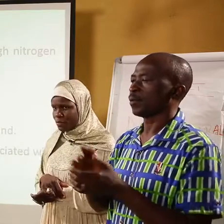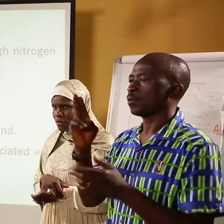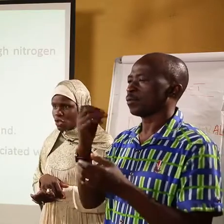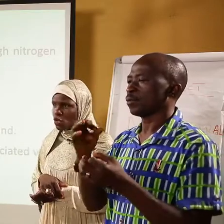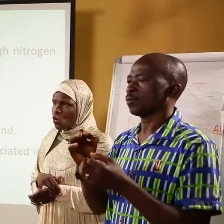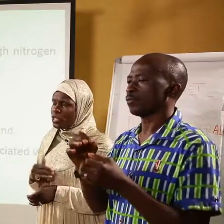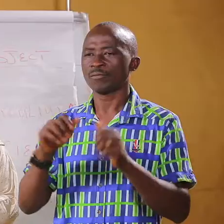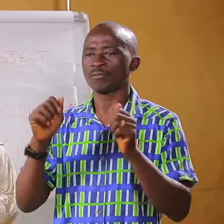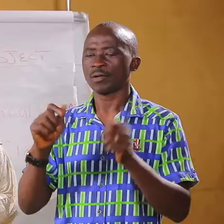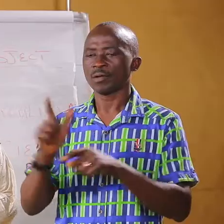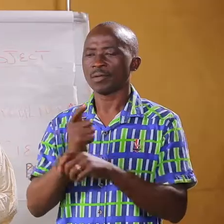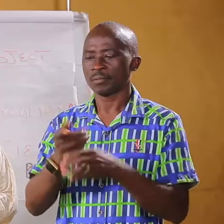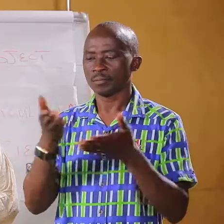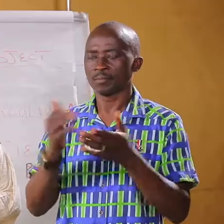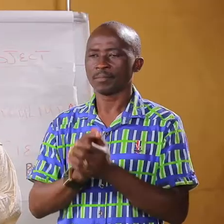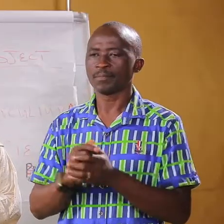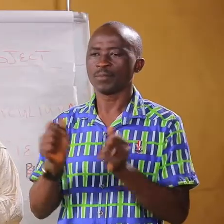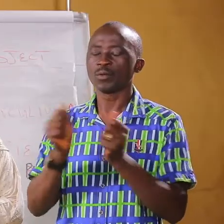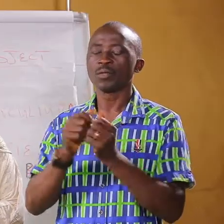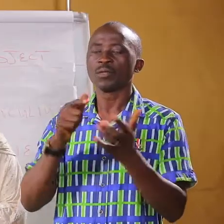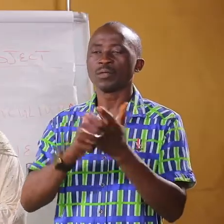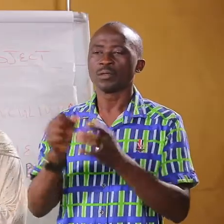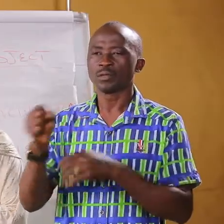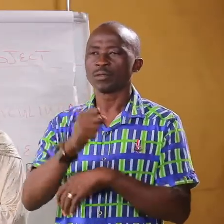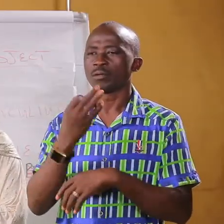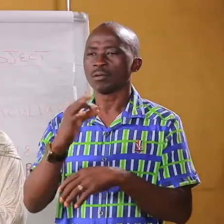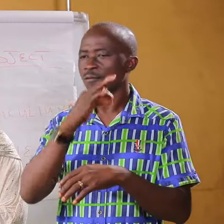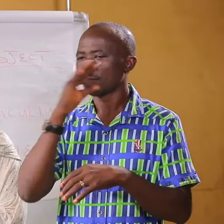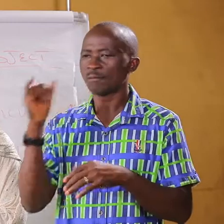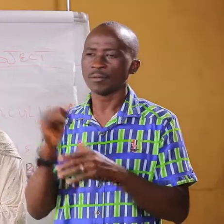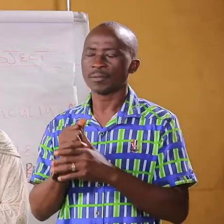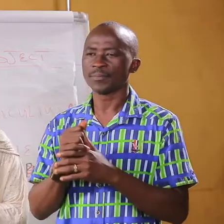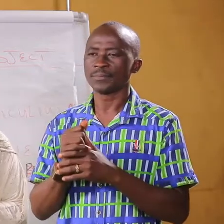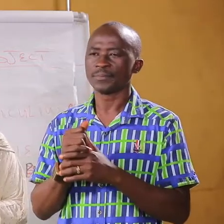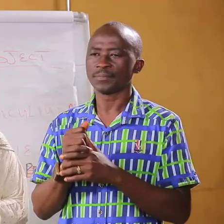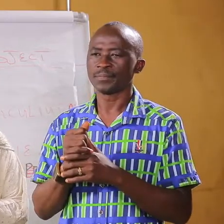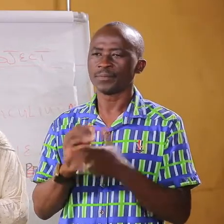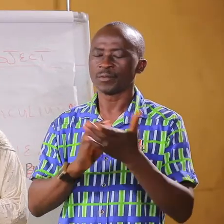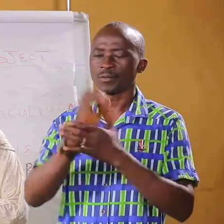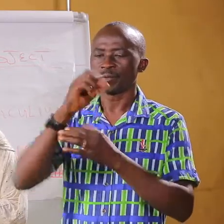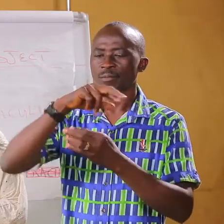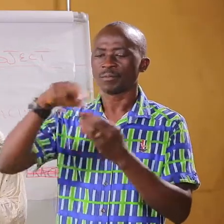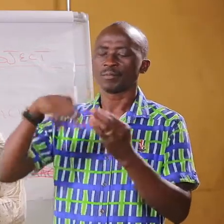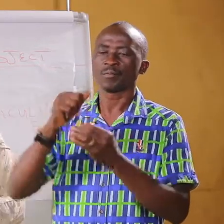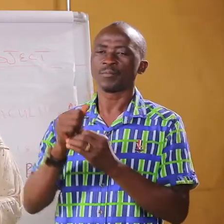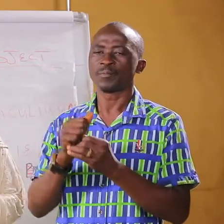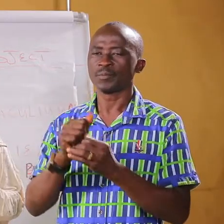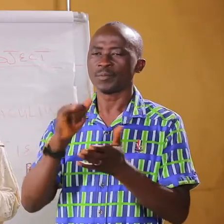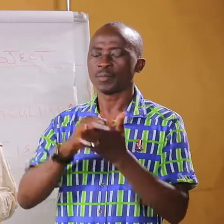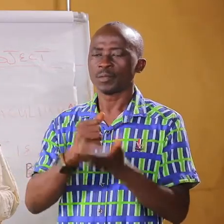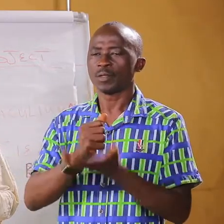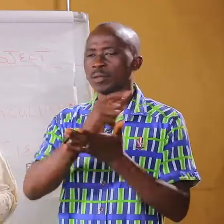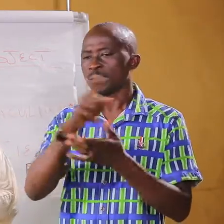land. With this system of farming, that is the crop rotation, it helps you